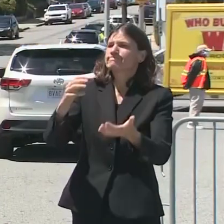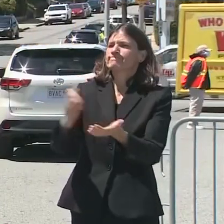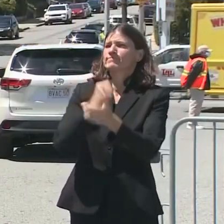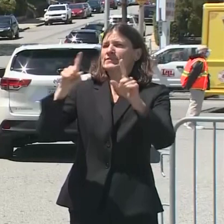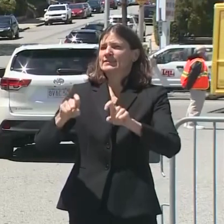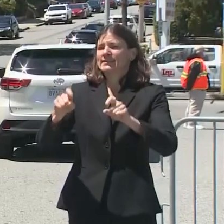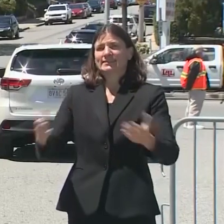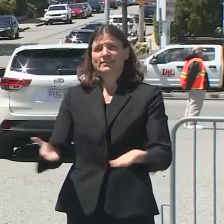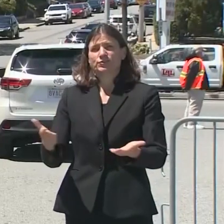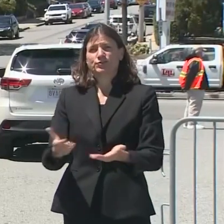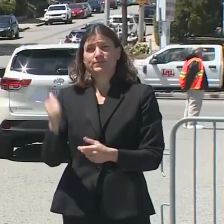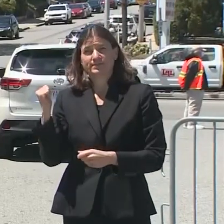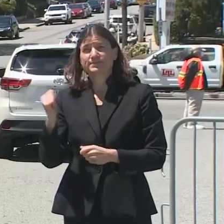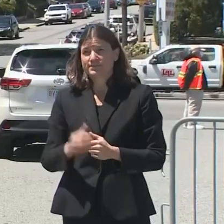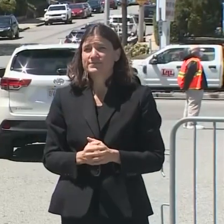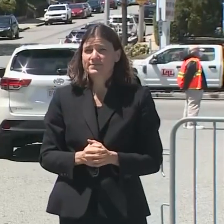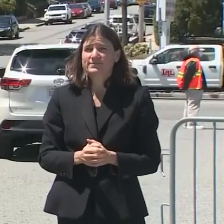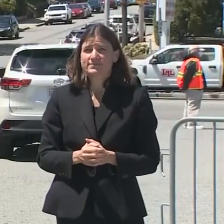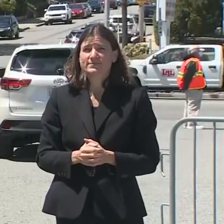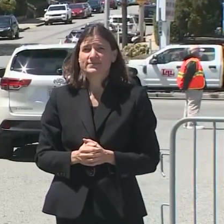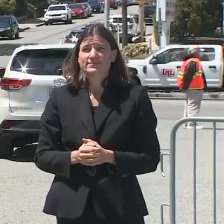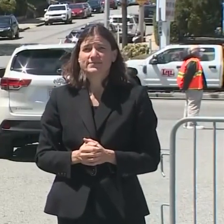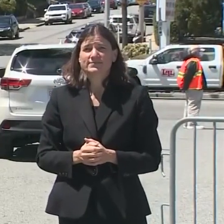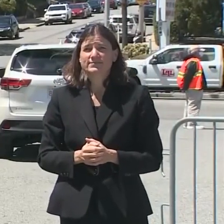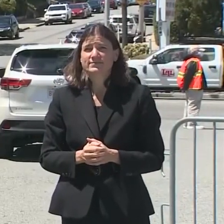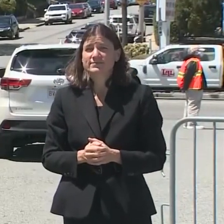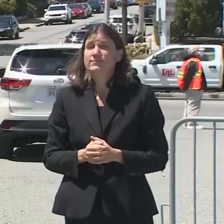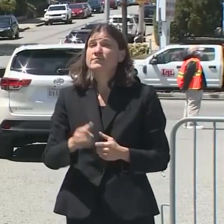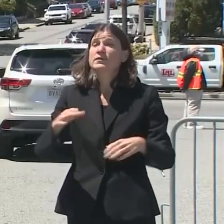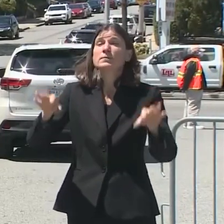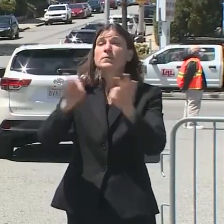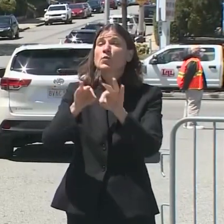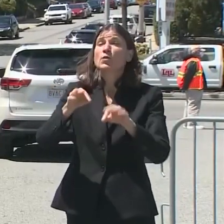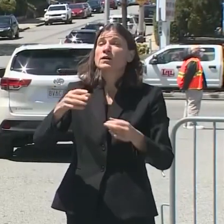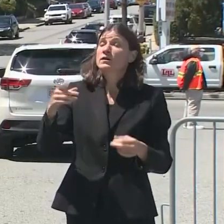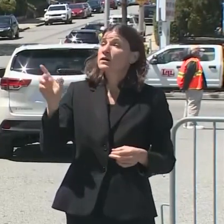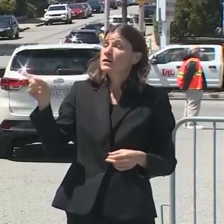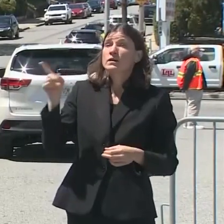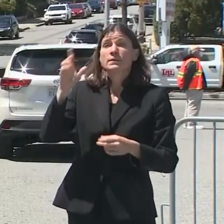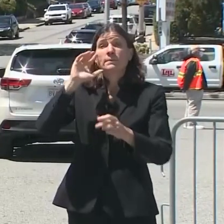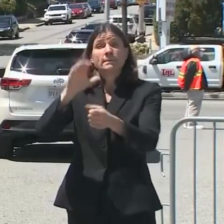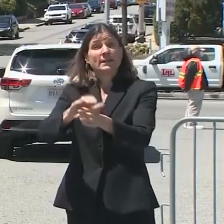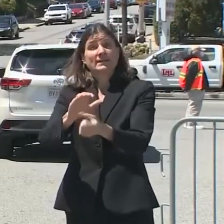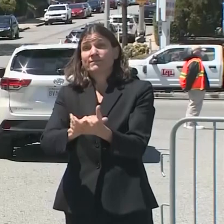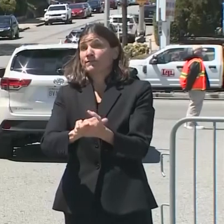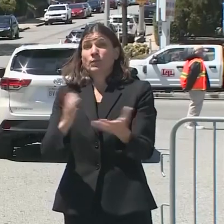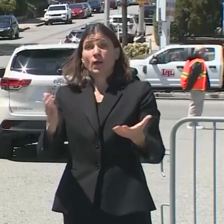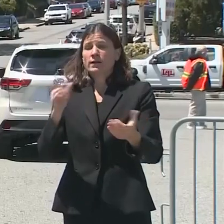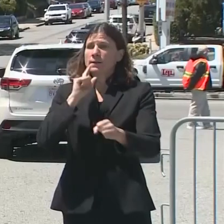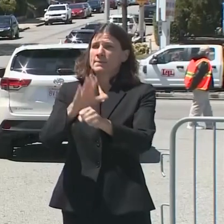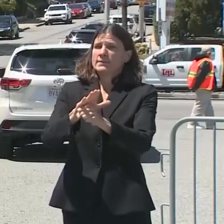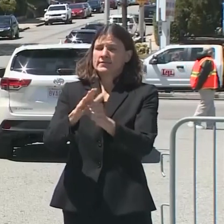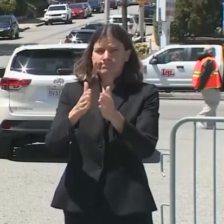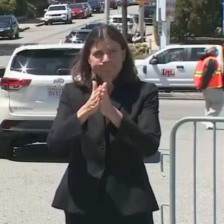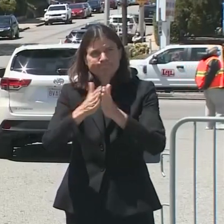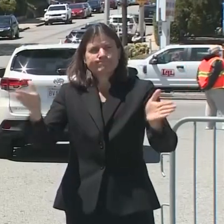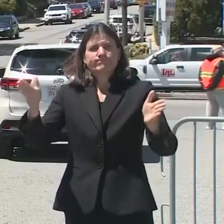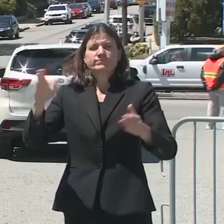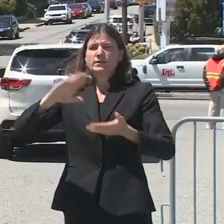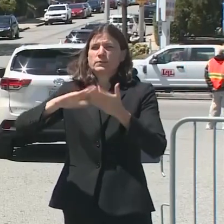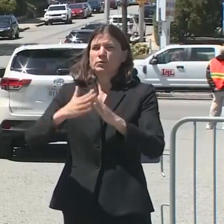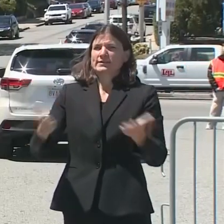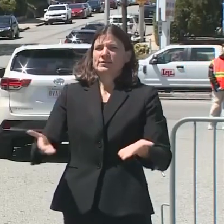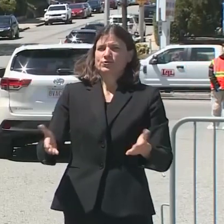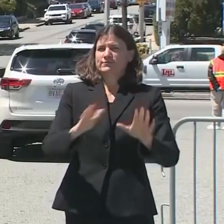When we think about the future, we need to be committed to expanding testing to make sure that people who have symptoms have improved access